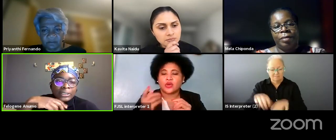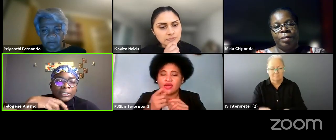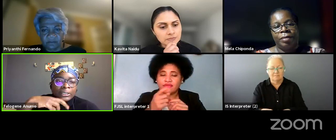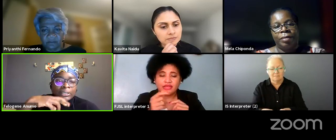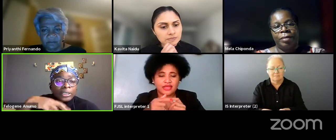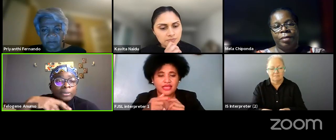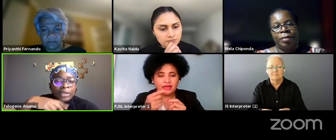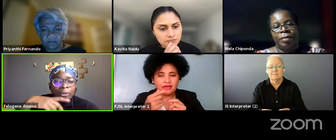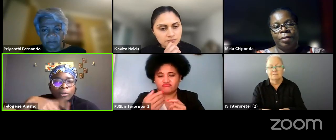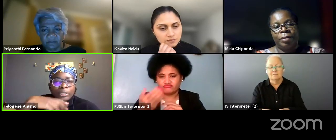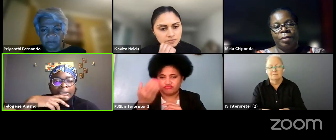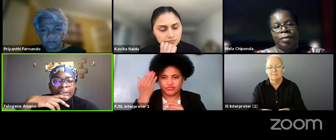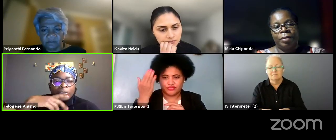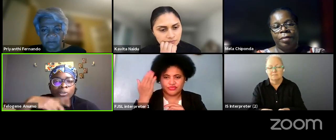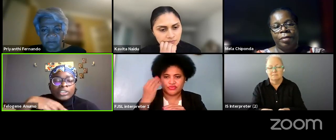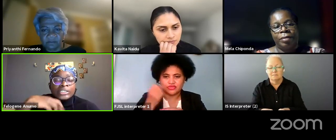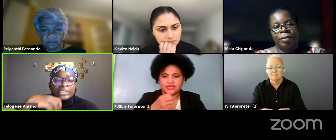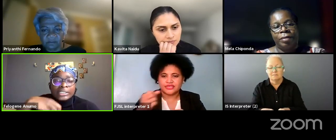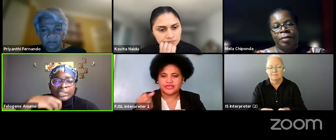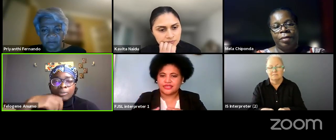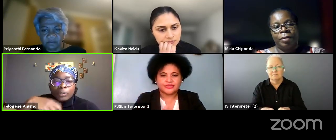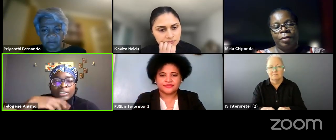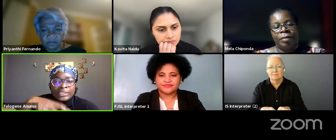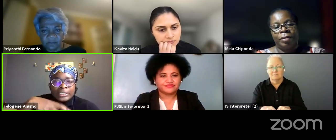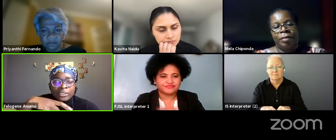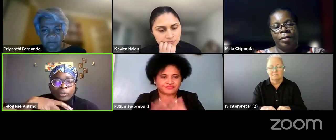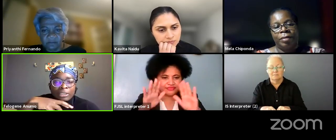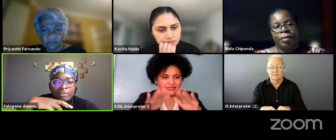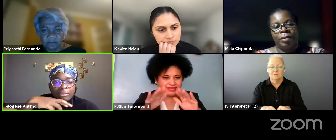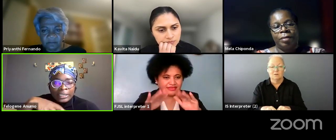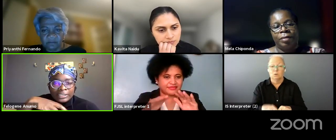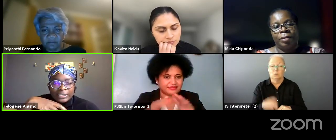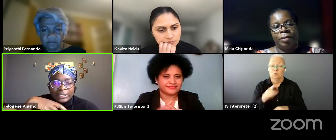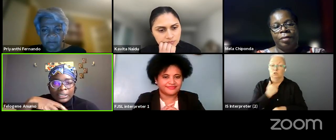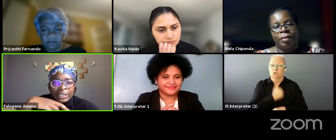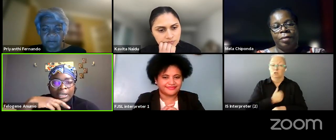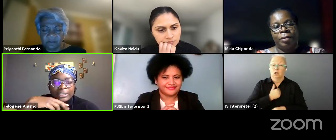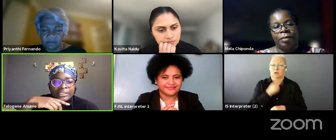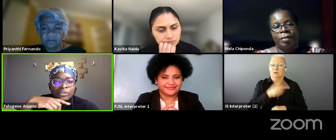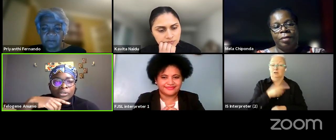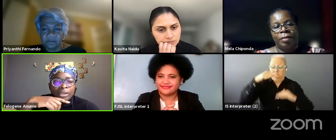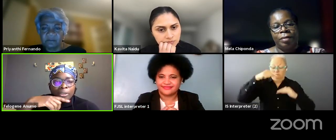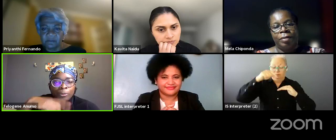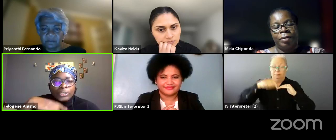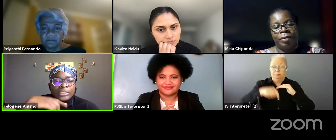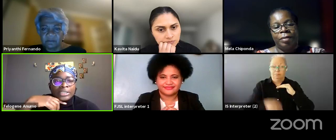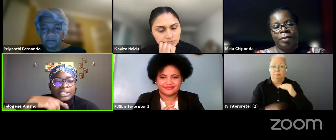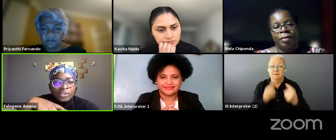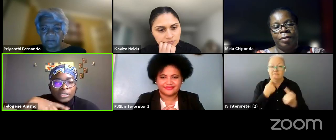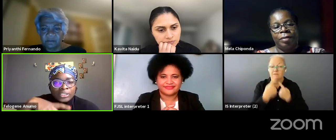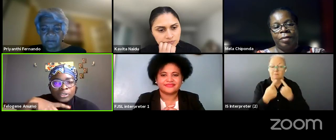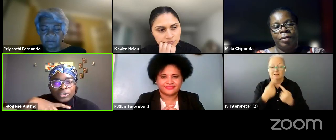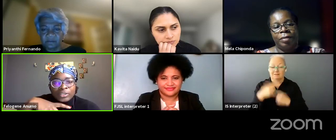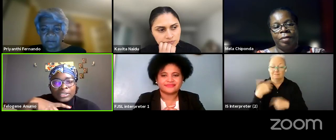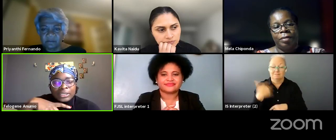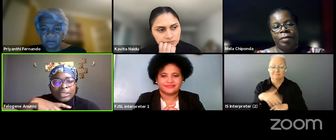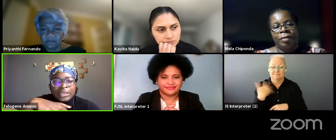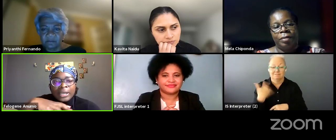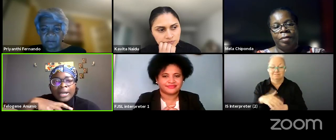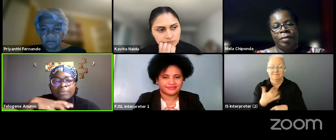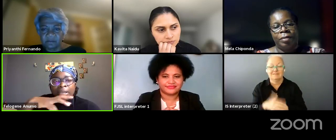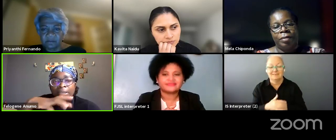states, neoliberal economic ideology still deploys the state to serve the market. And this is through international